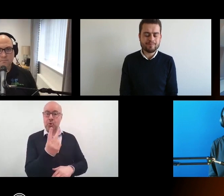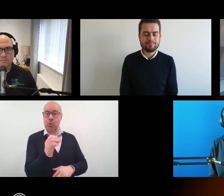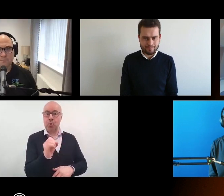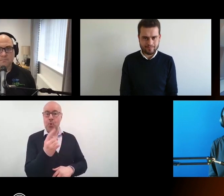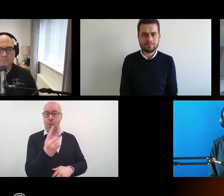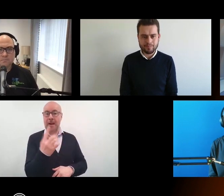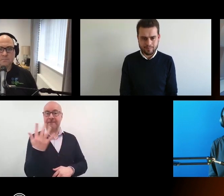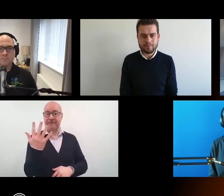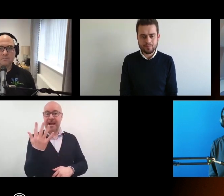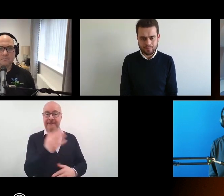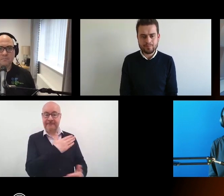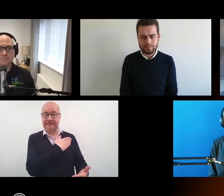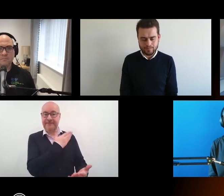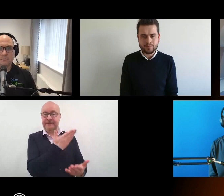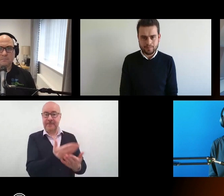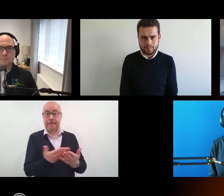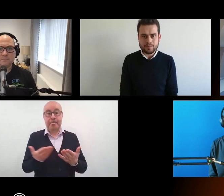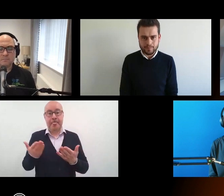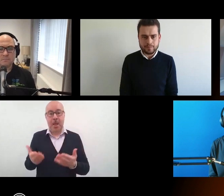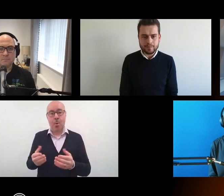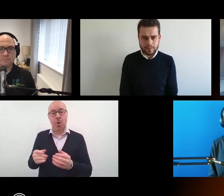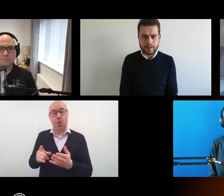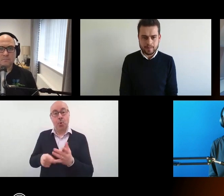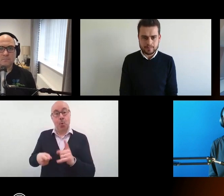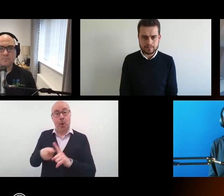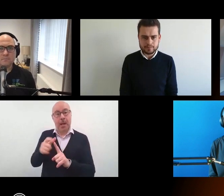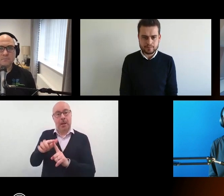And we now have the UK BSL Act, which